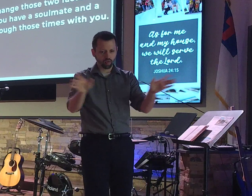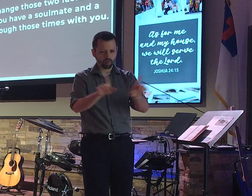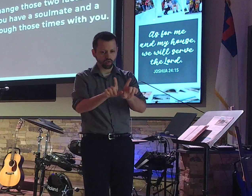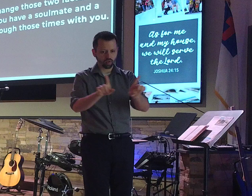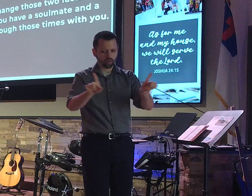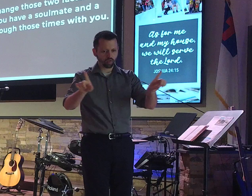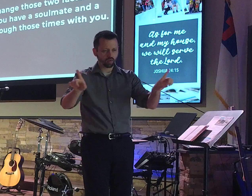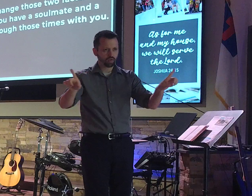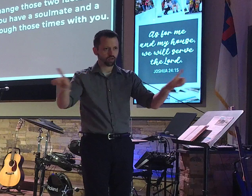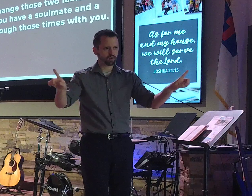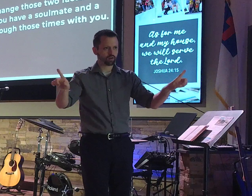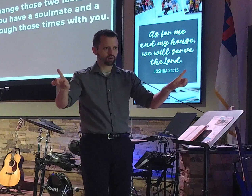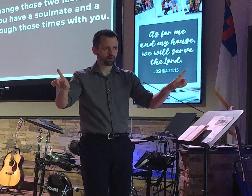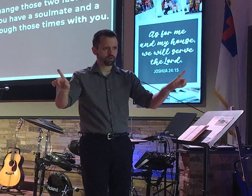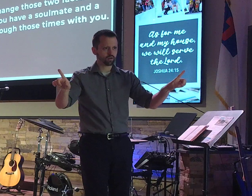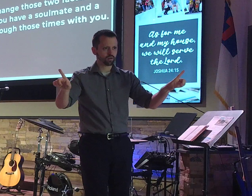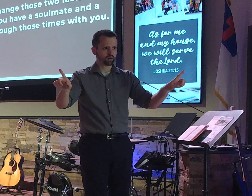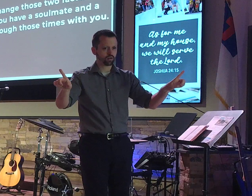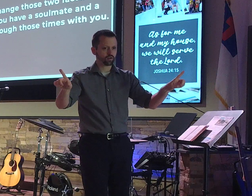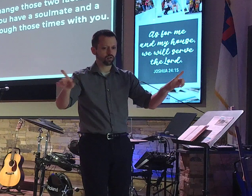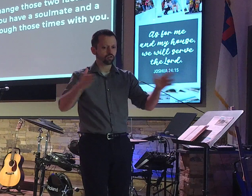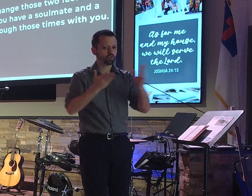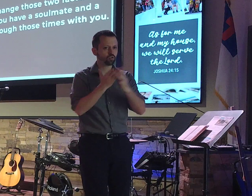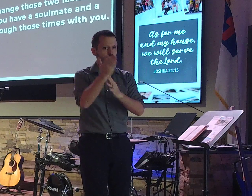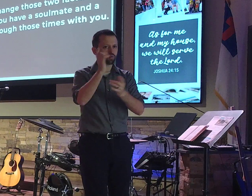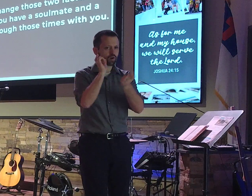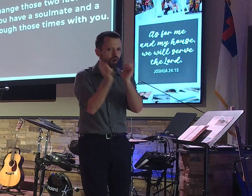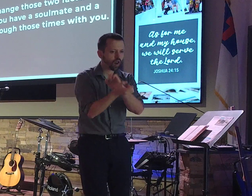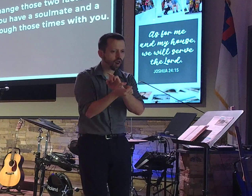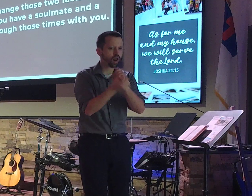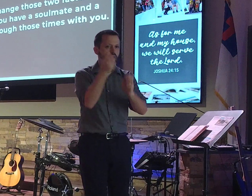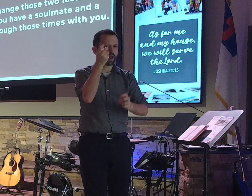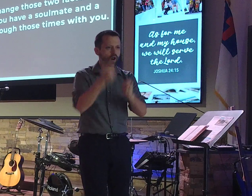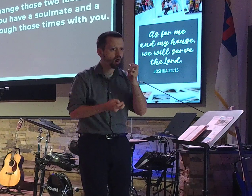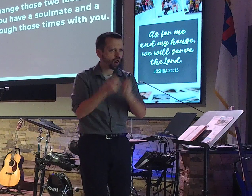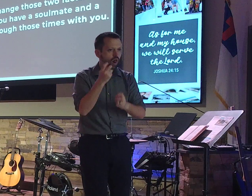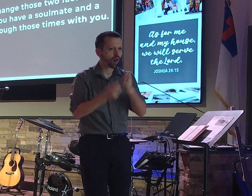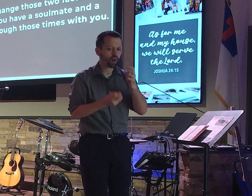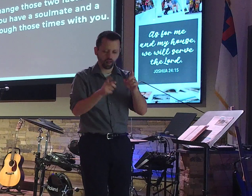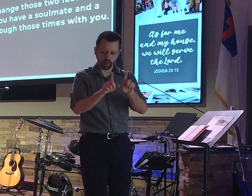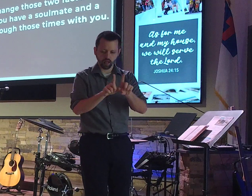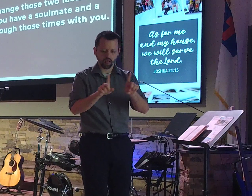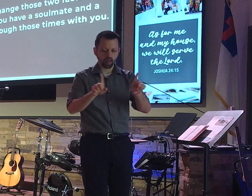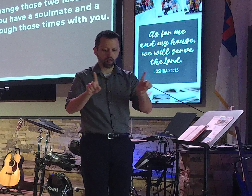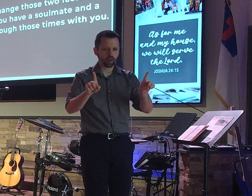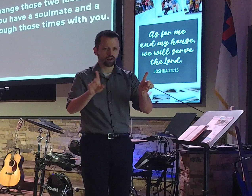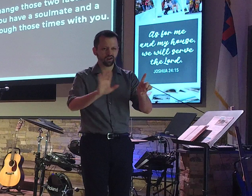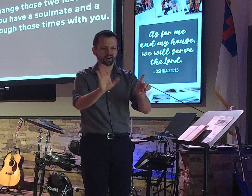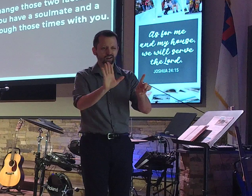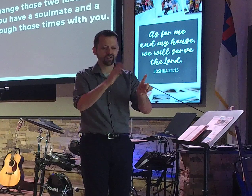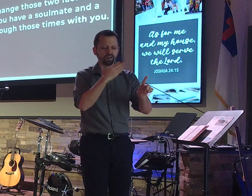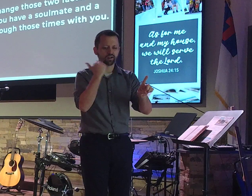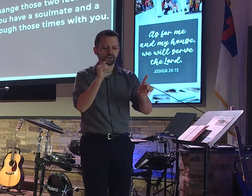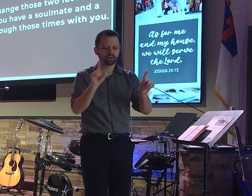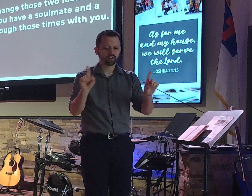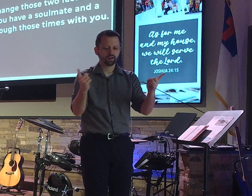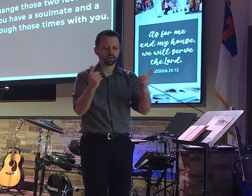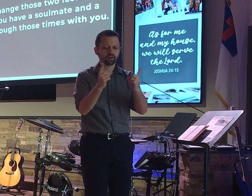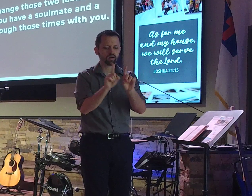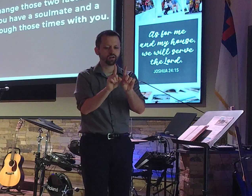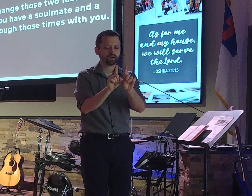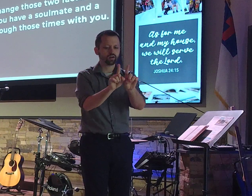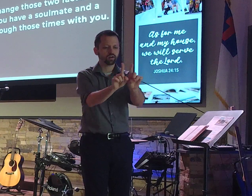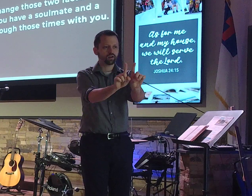apart during times of change or trials. They drift apart rather than coming together and walking through those